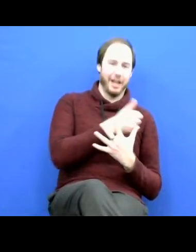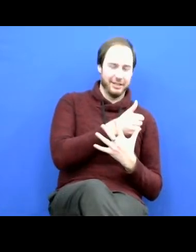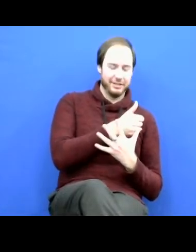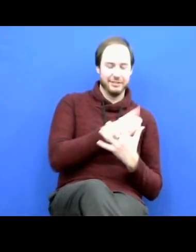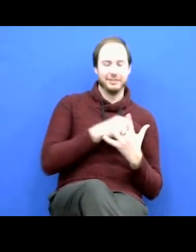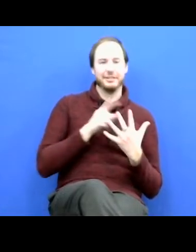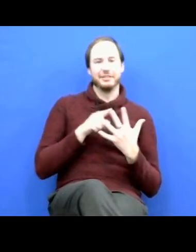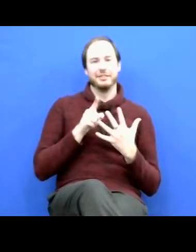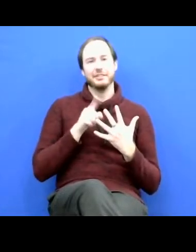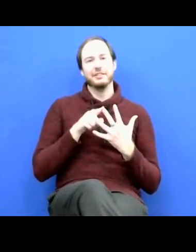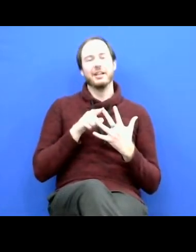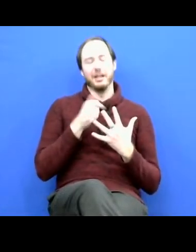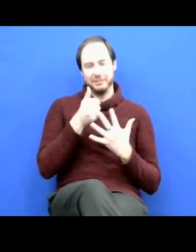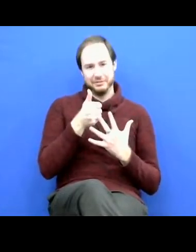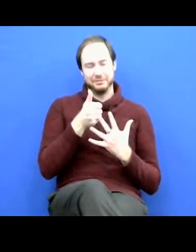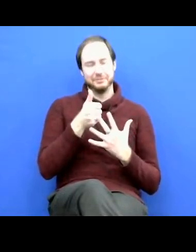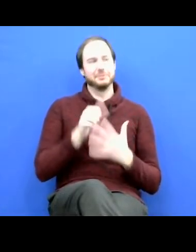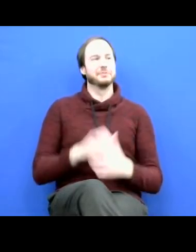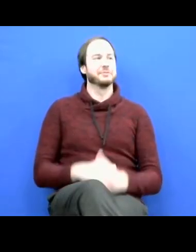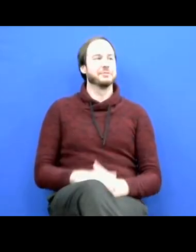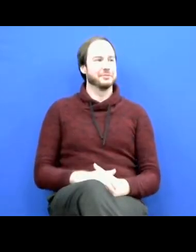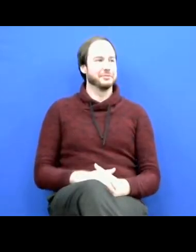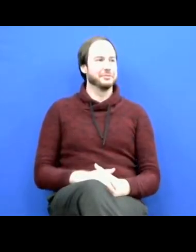Aye. Supervisor Schultz. Aye.